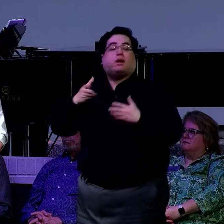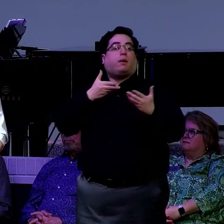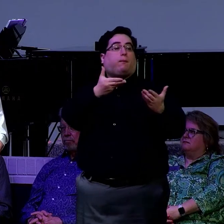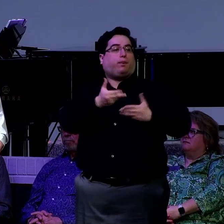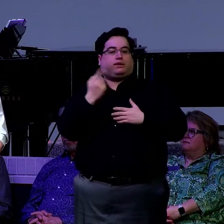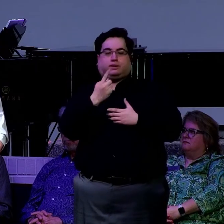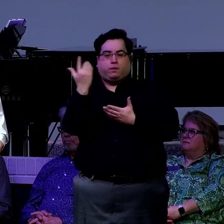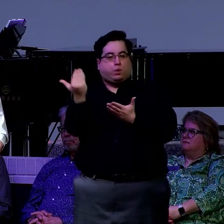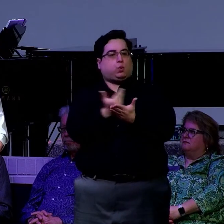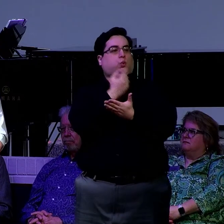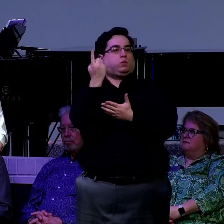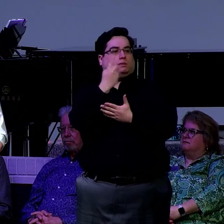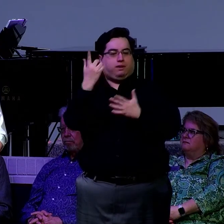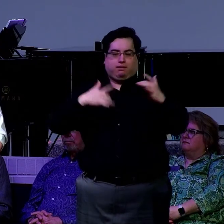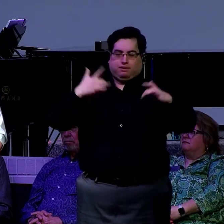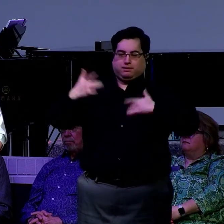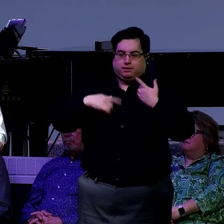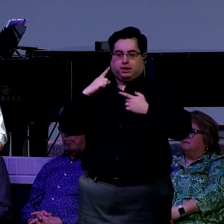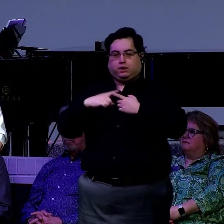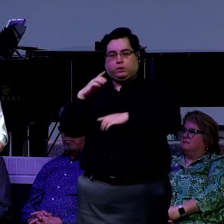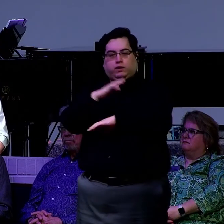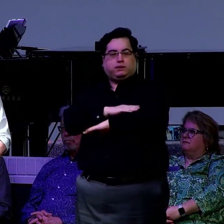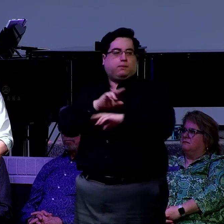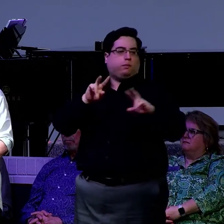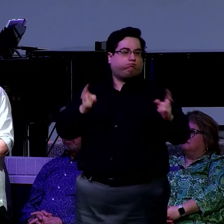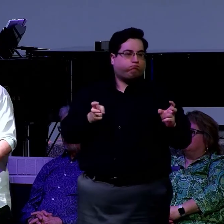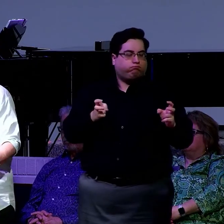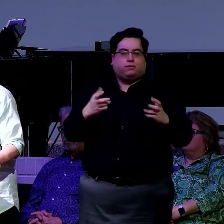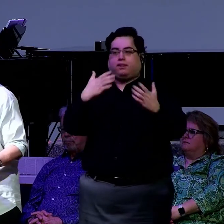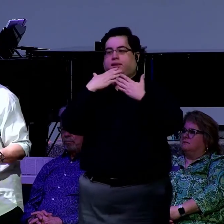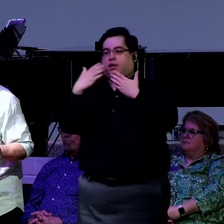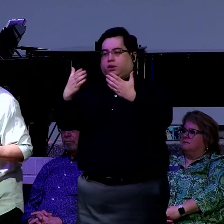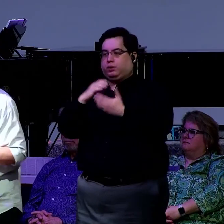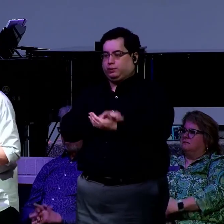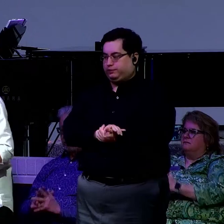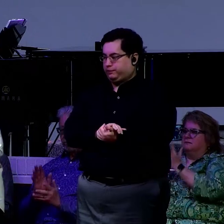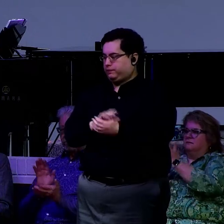new, something exciting to the table. Thank you.